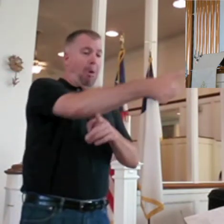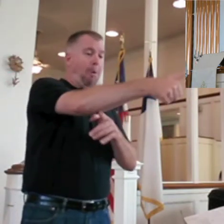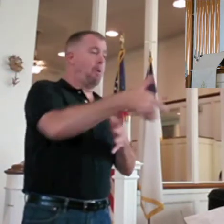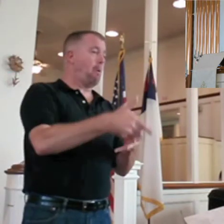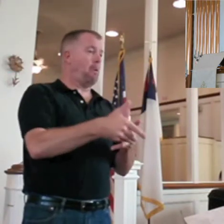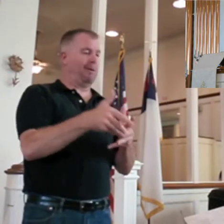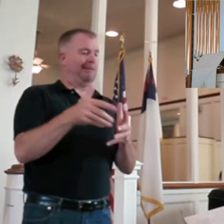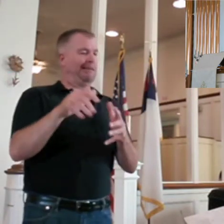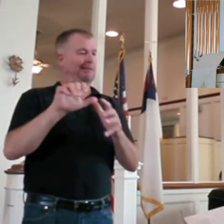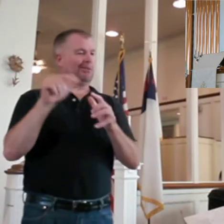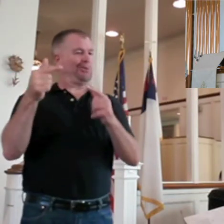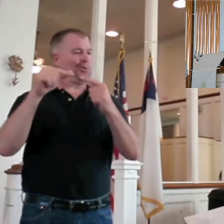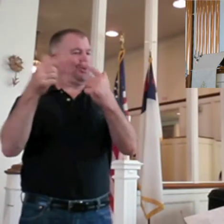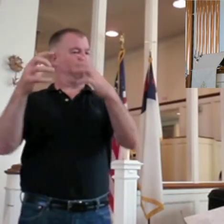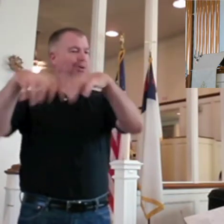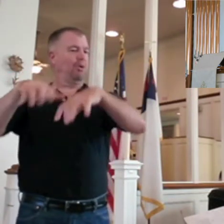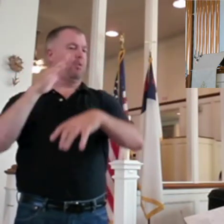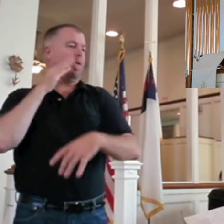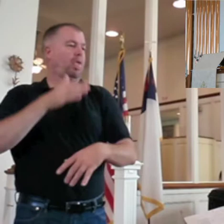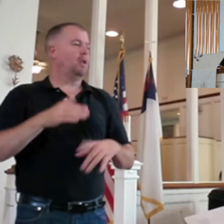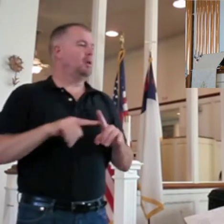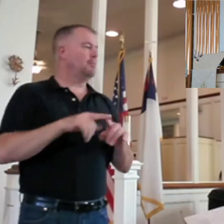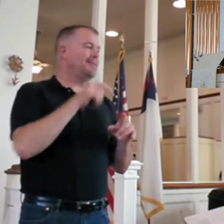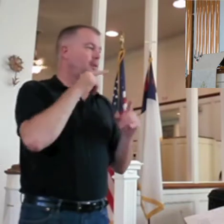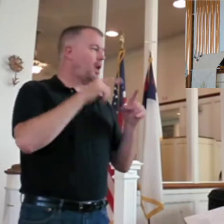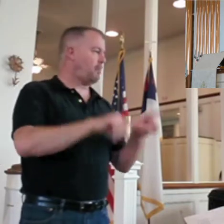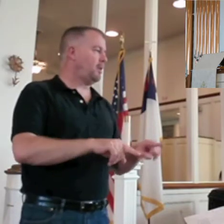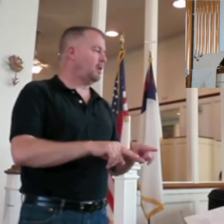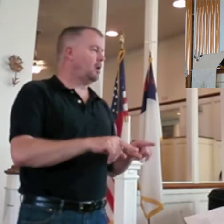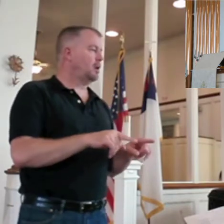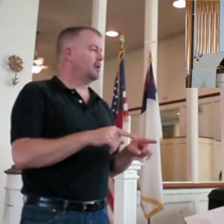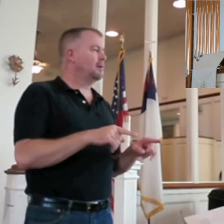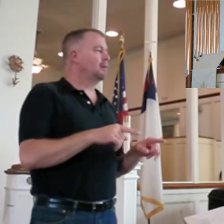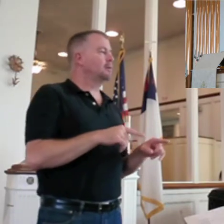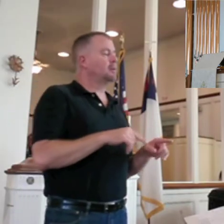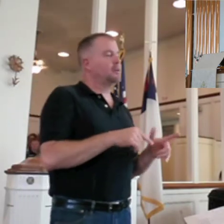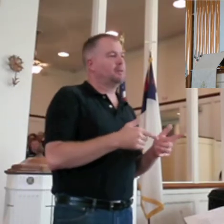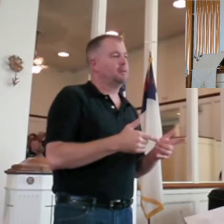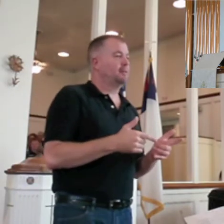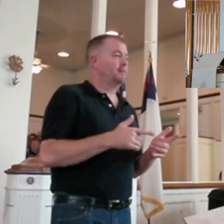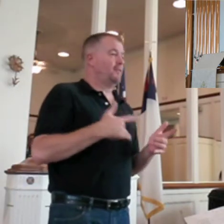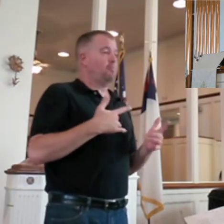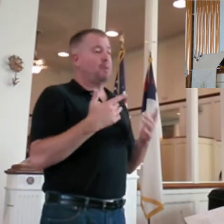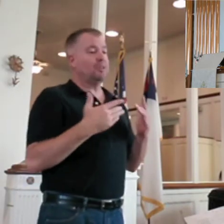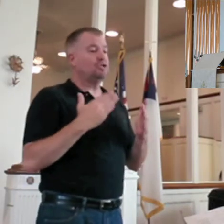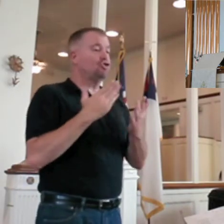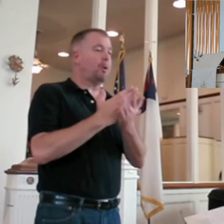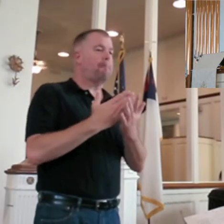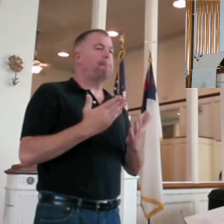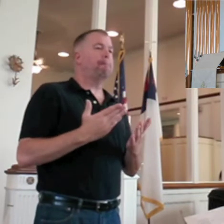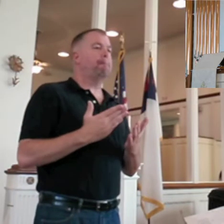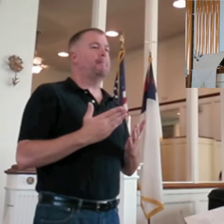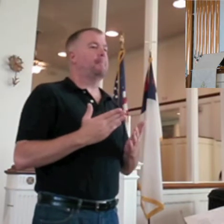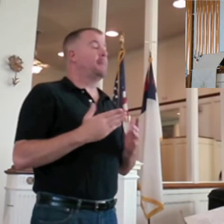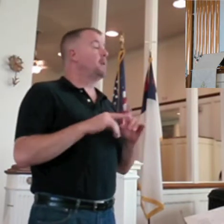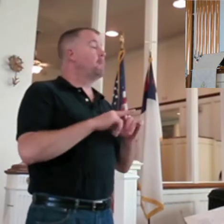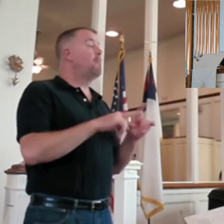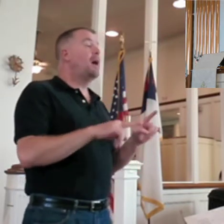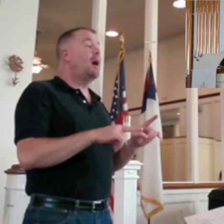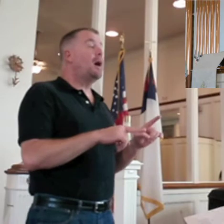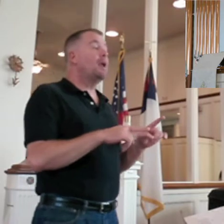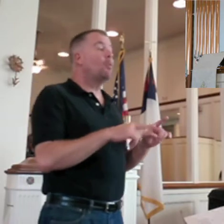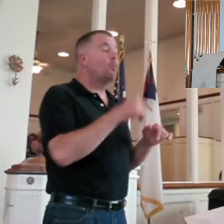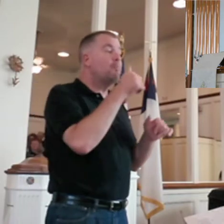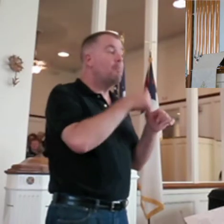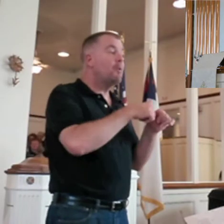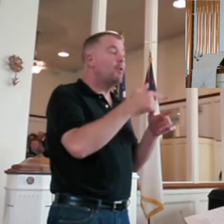this resistance to domination and the abuse of power, the resistance would stop once and for all. But there